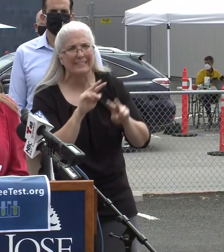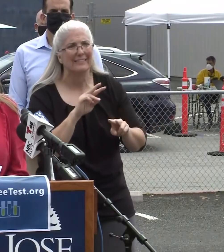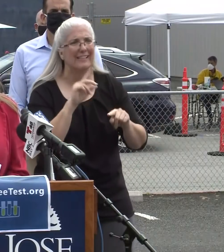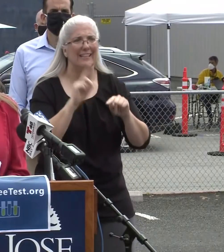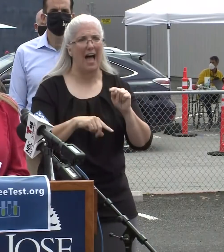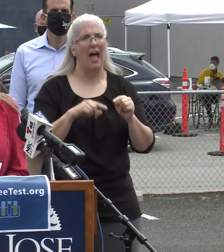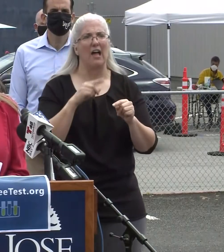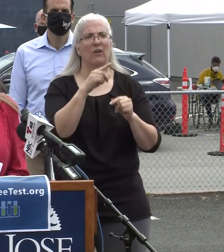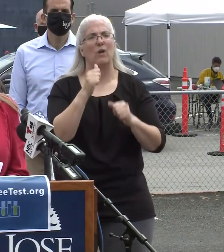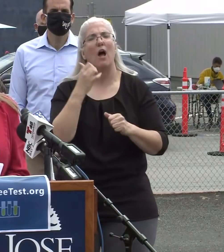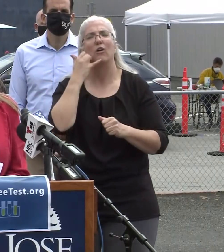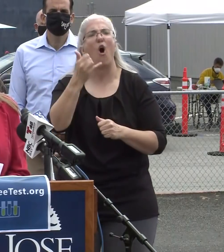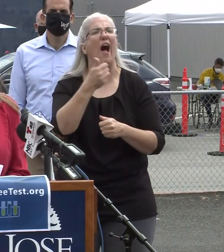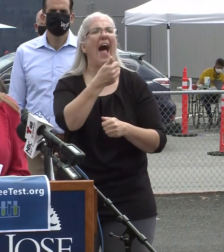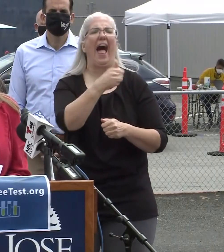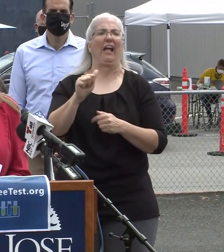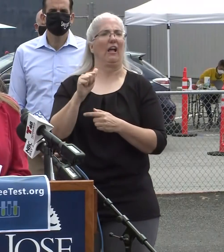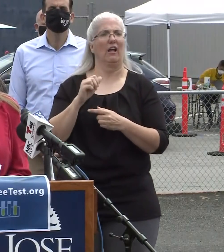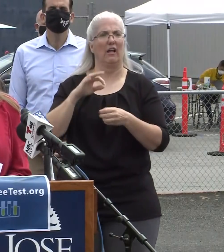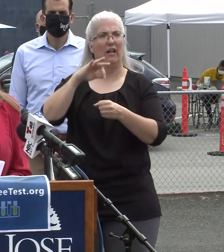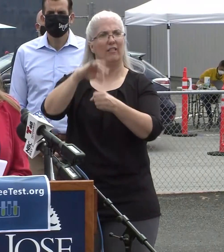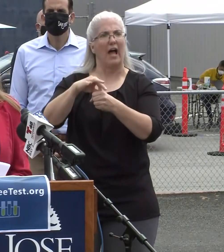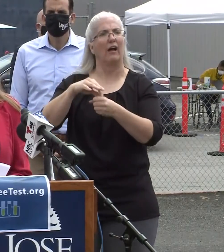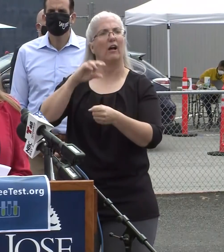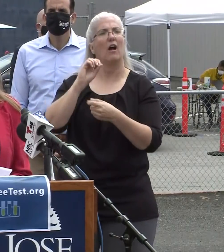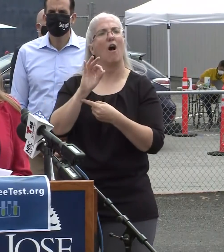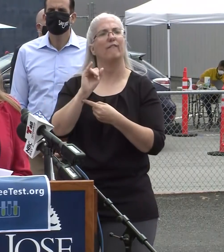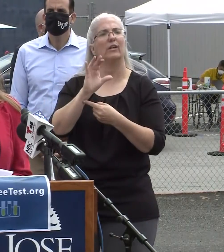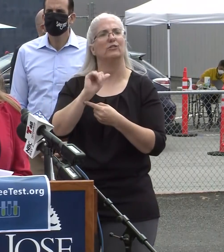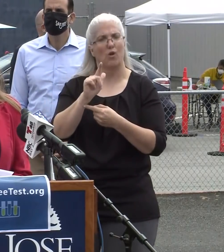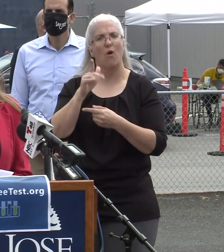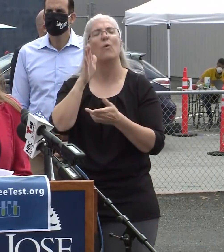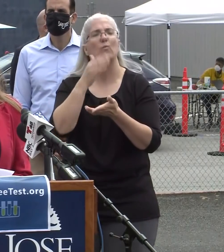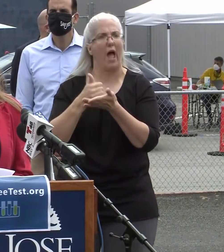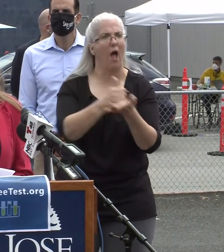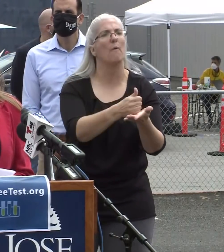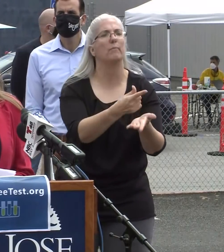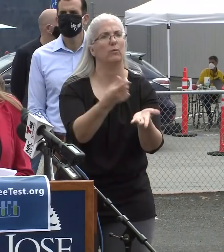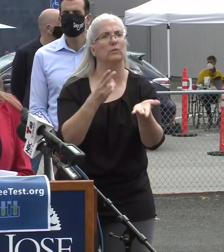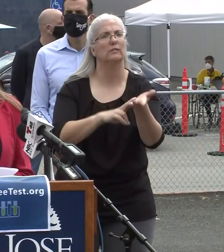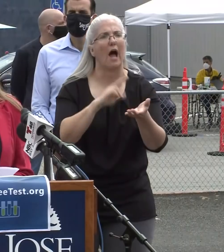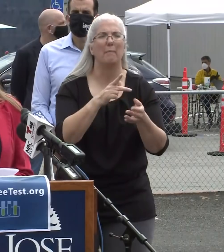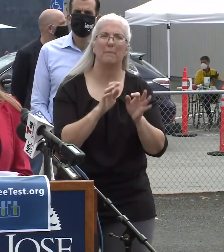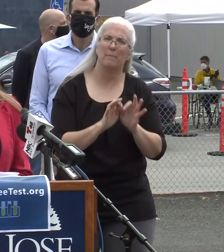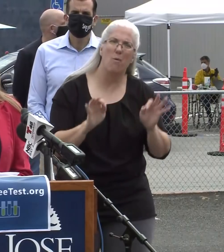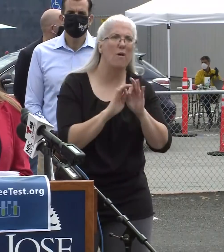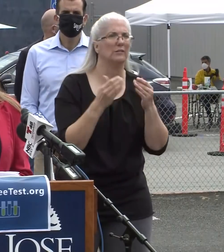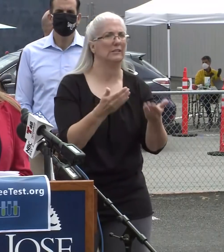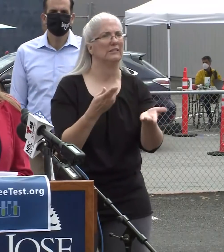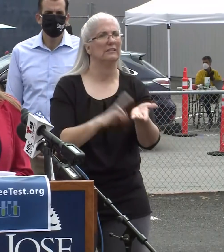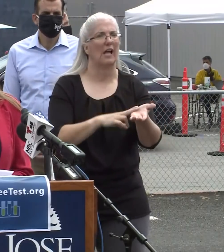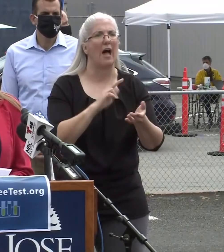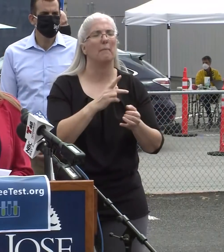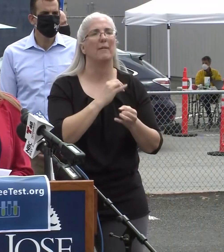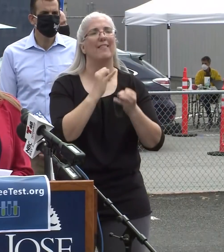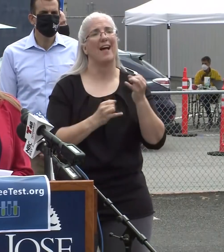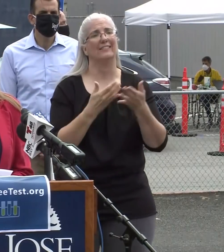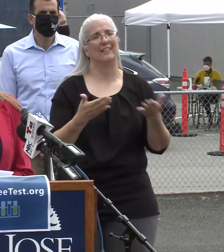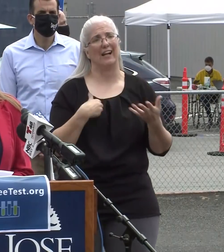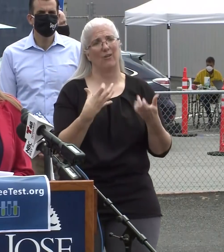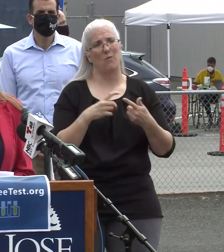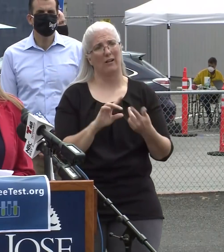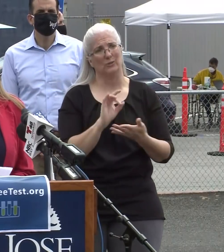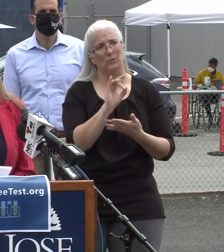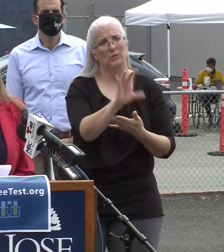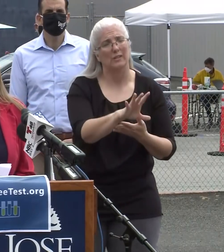San Jose, and we're going to help you sign up. It's really important that you do that. The last thing I just wanted to say, if I